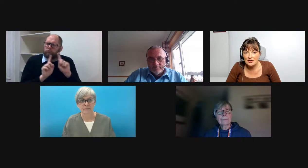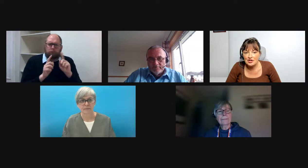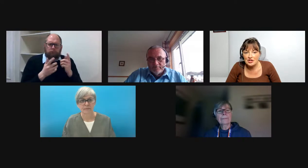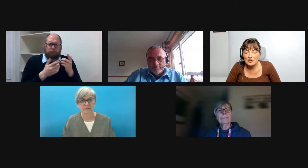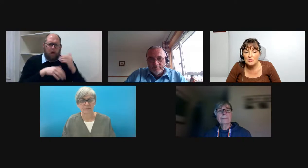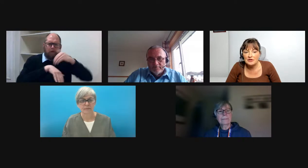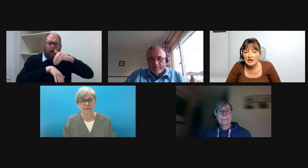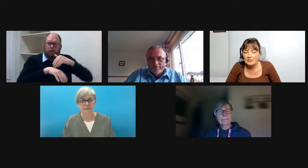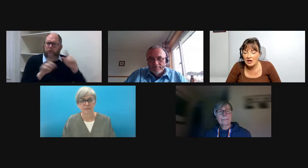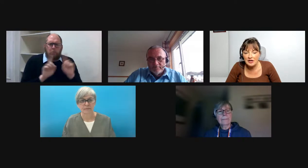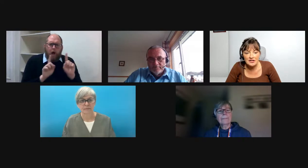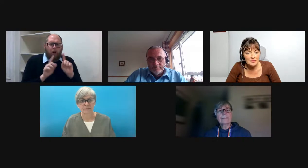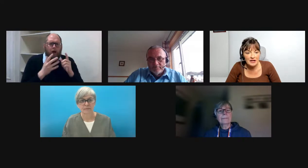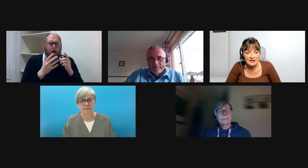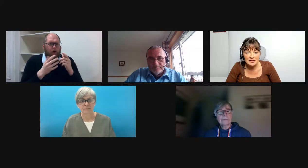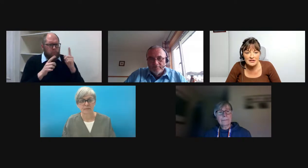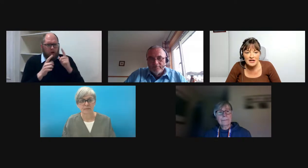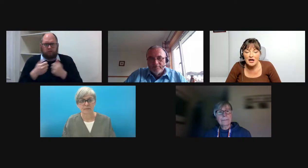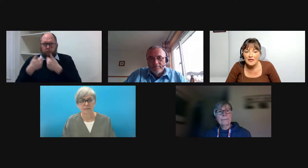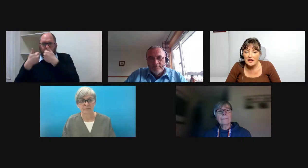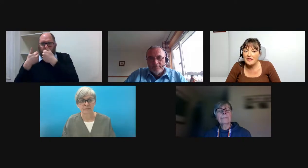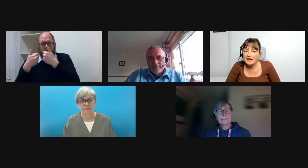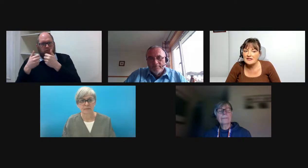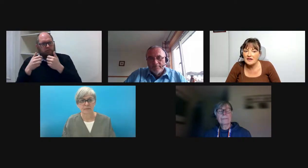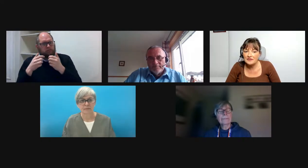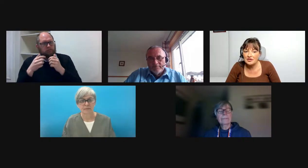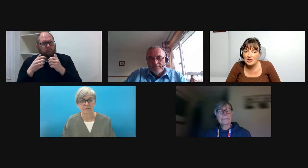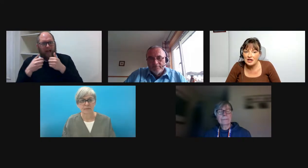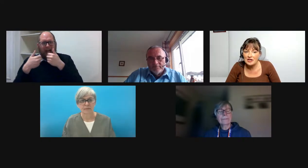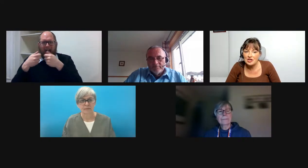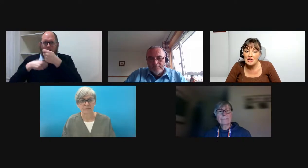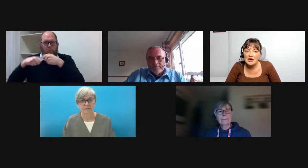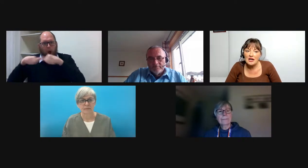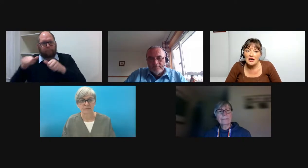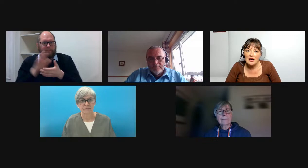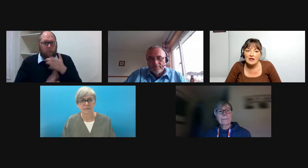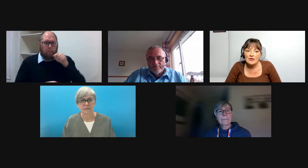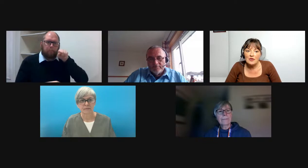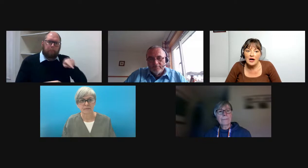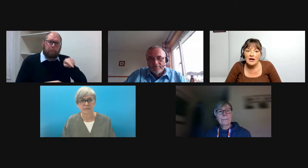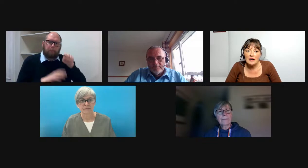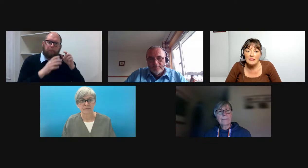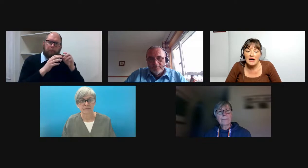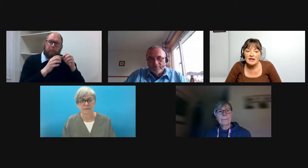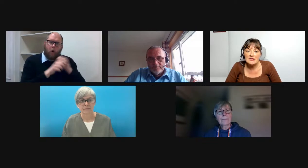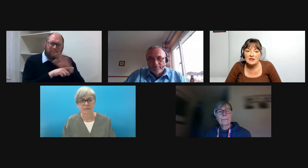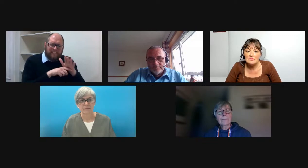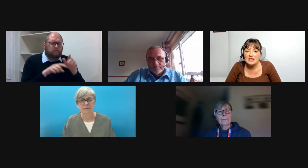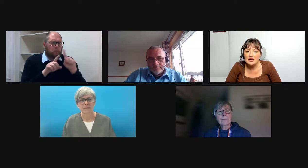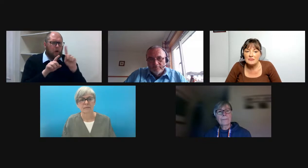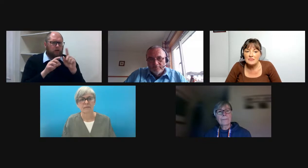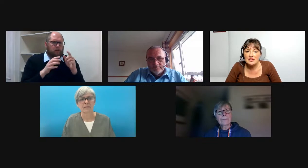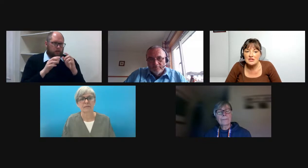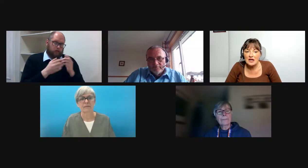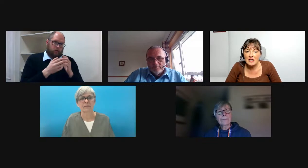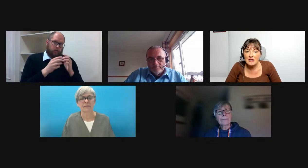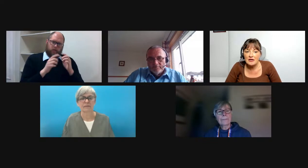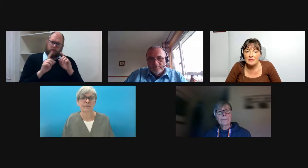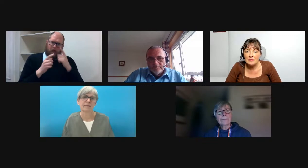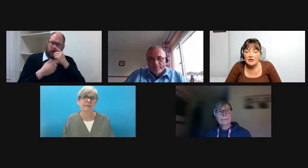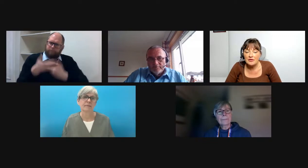a situation like COVID happened unexpected, then things have to change. You know, and